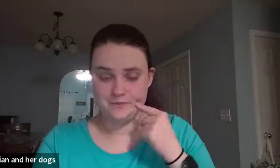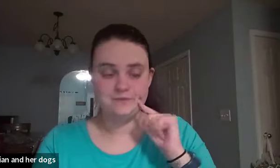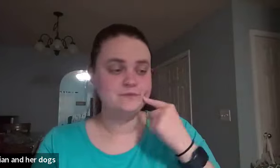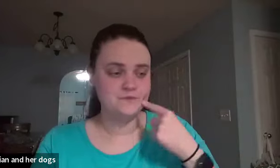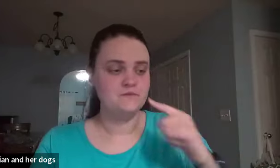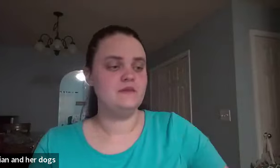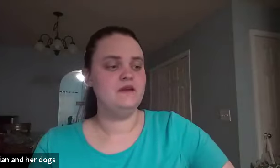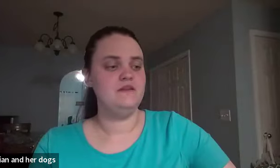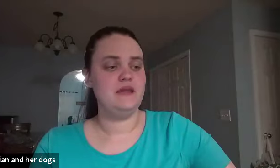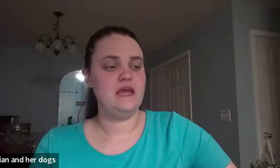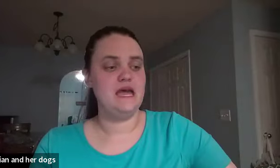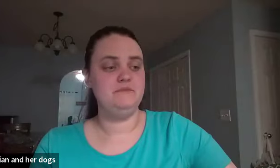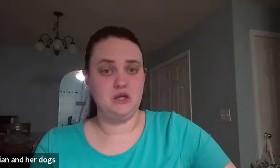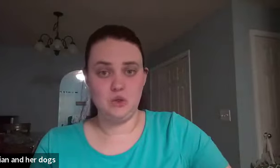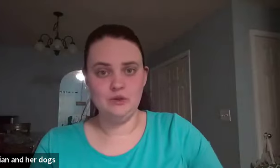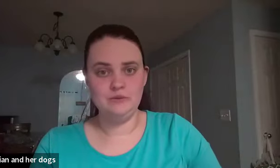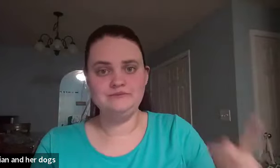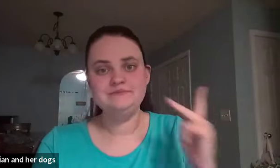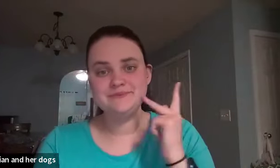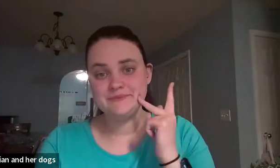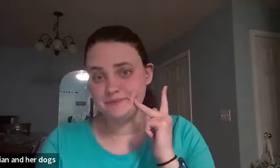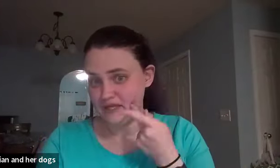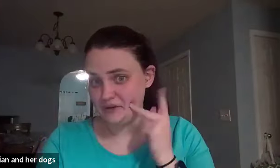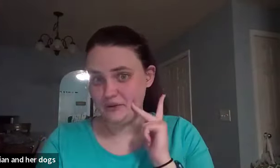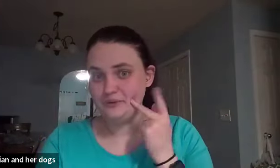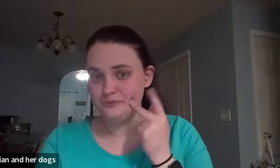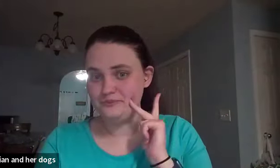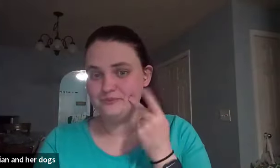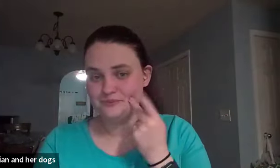Then we had pickle. Pickle.